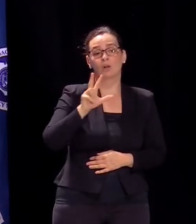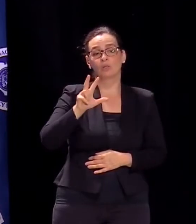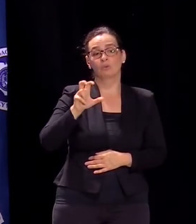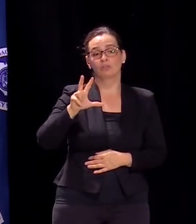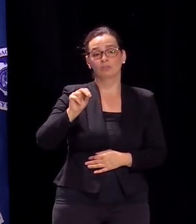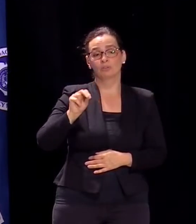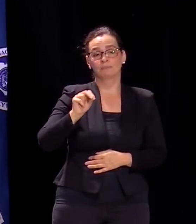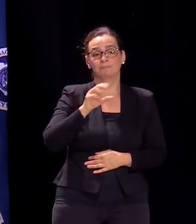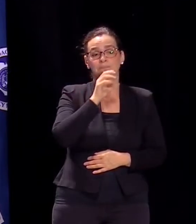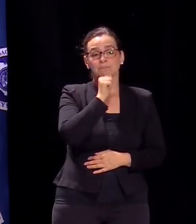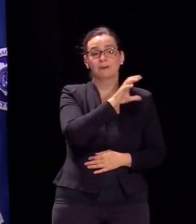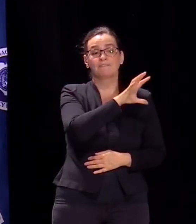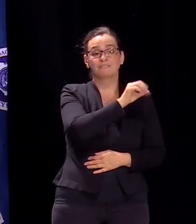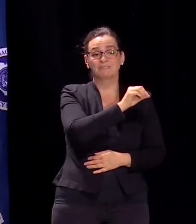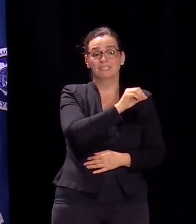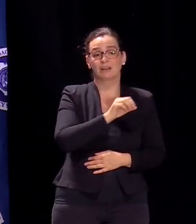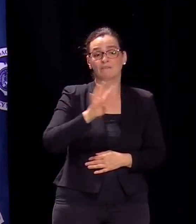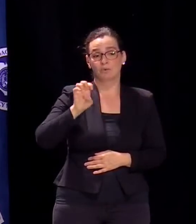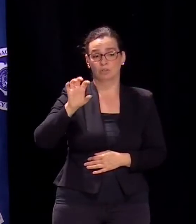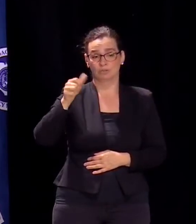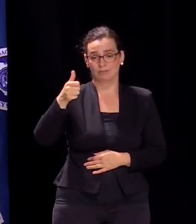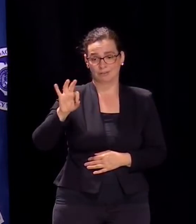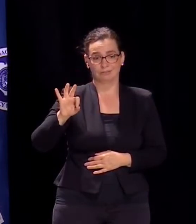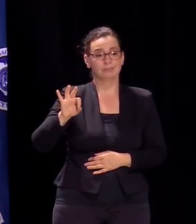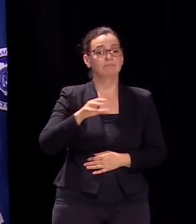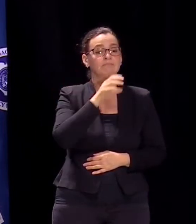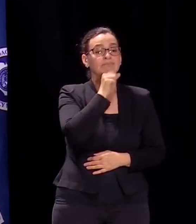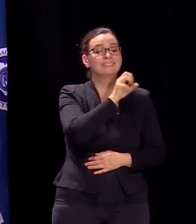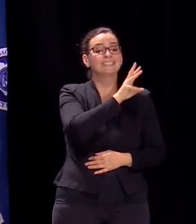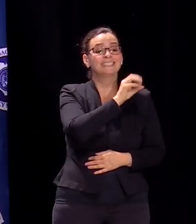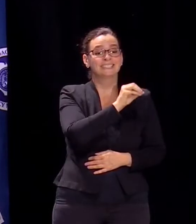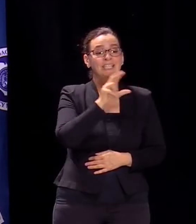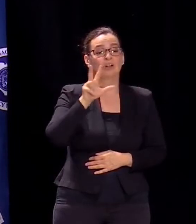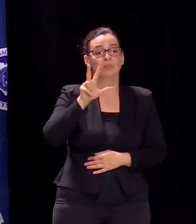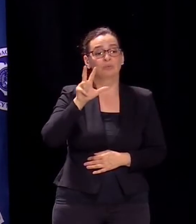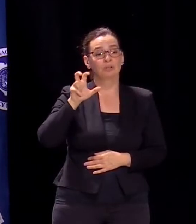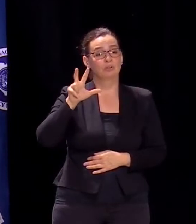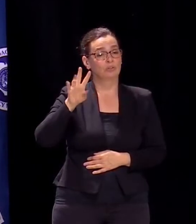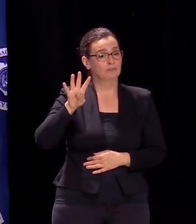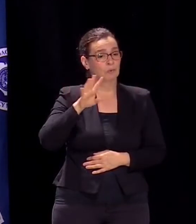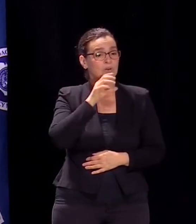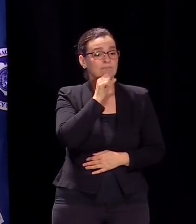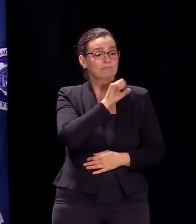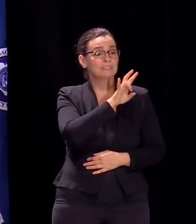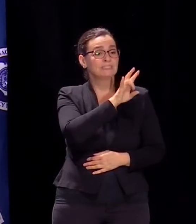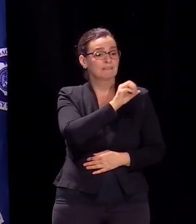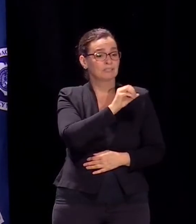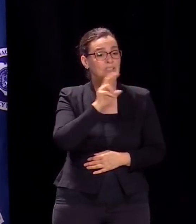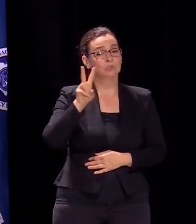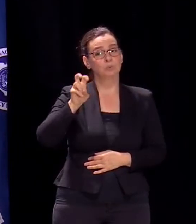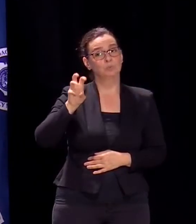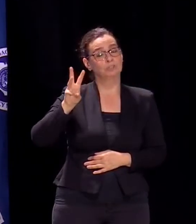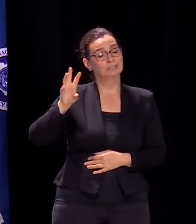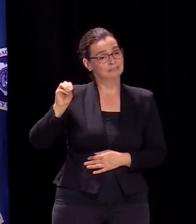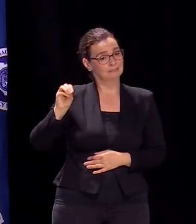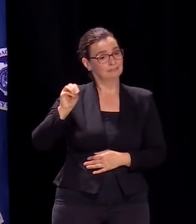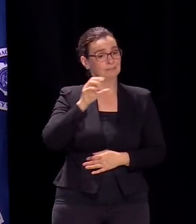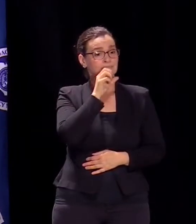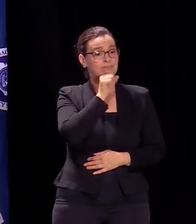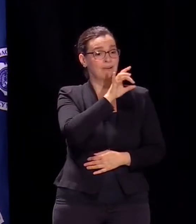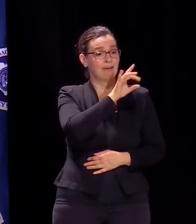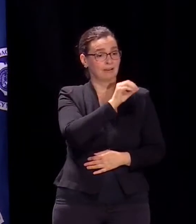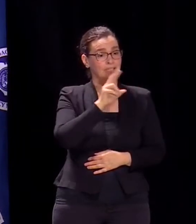40s, 419 in their 50s, 334 in their 60s, 260 in their 70s, 230